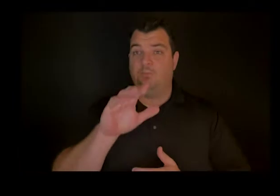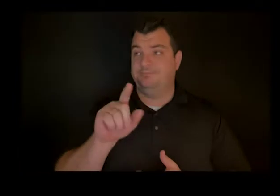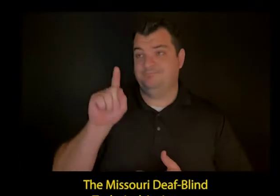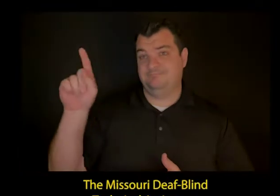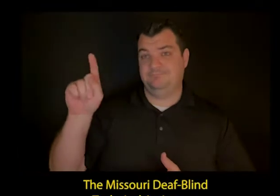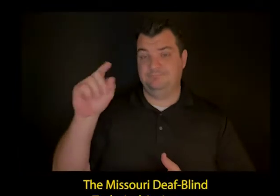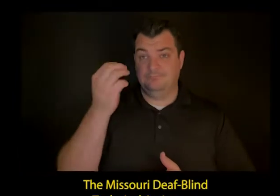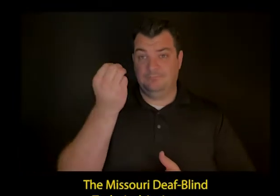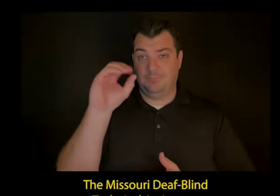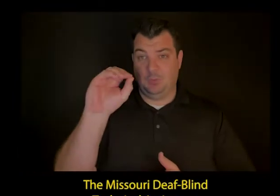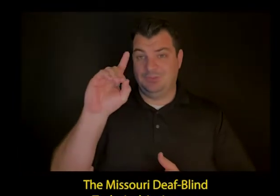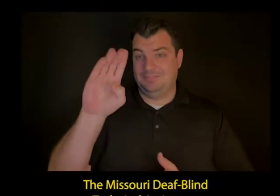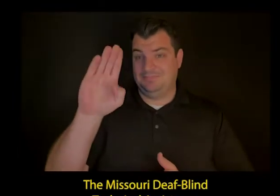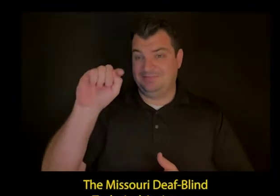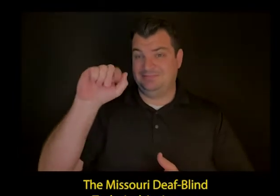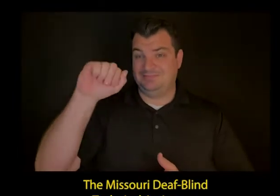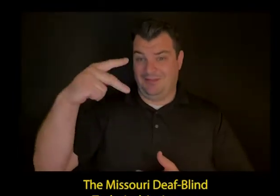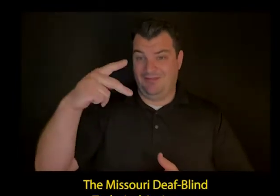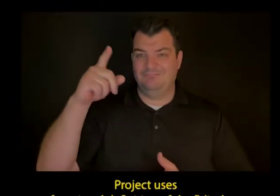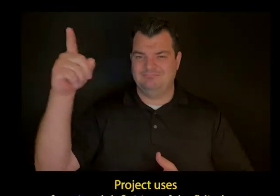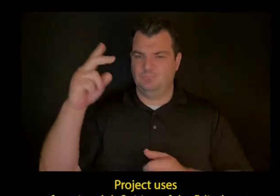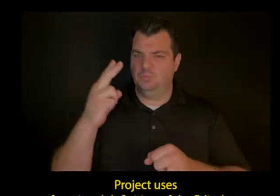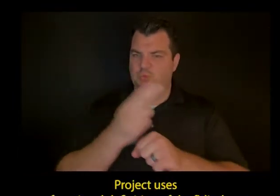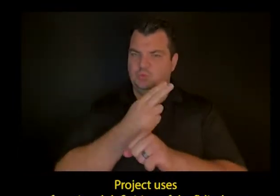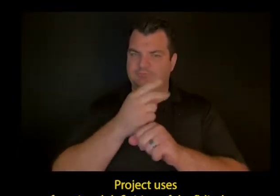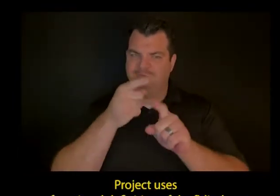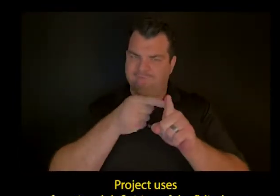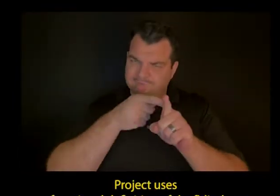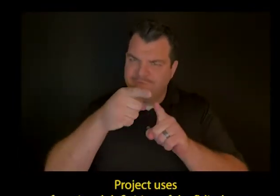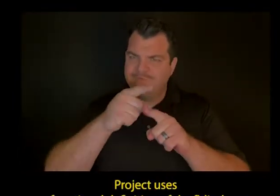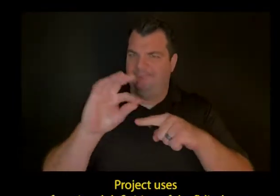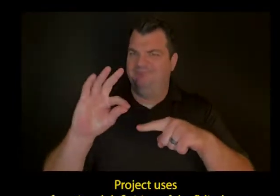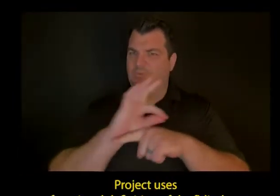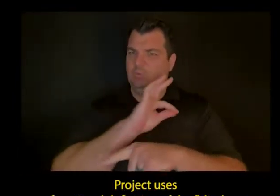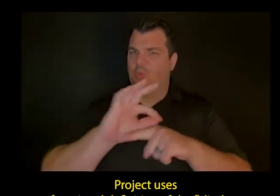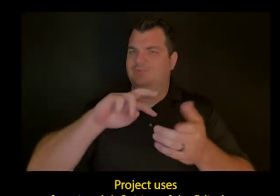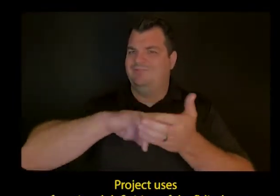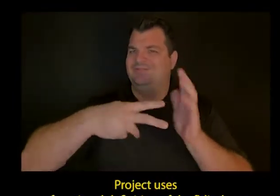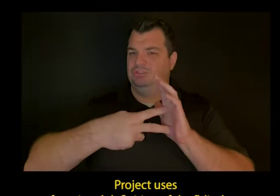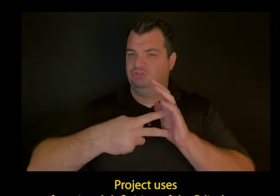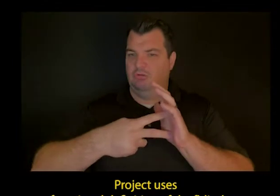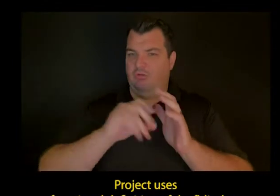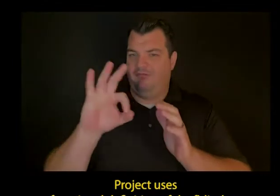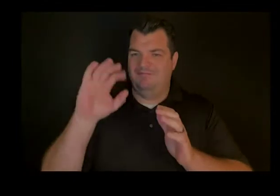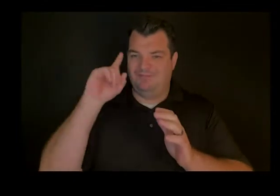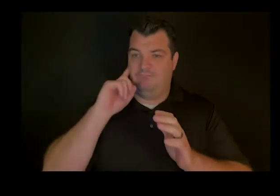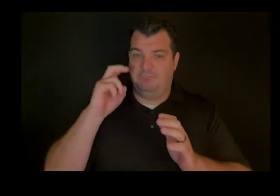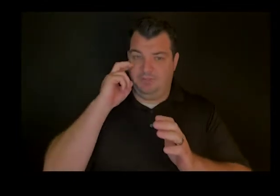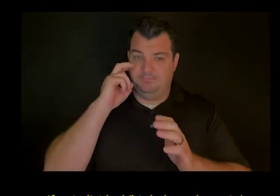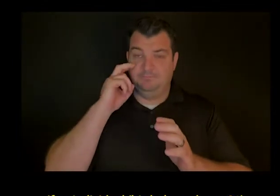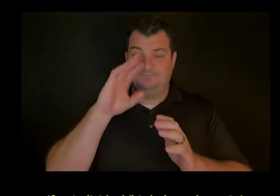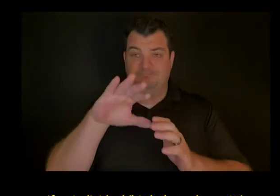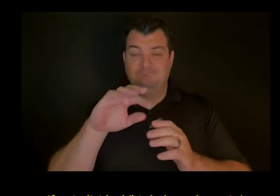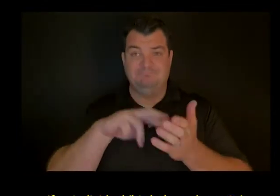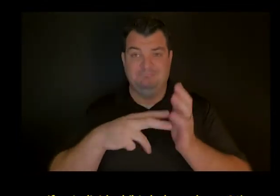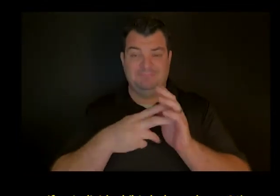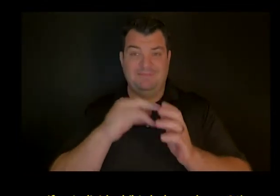The Missouri DeafBlind Technical Assistance Project uses a functional definition of deafblindness. If an individual